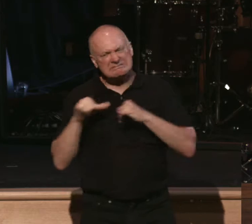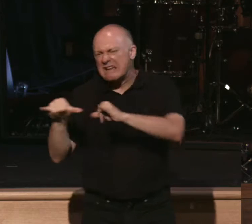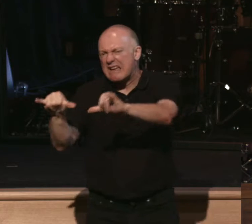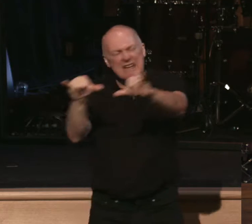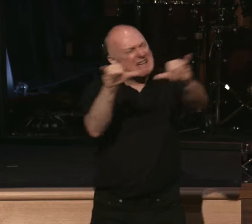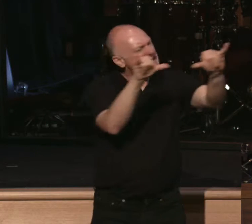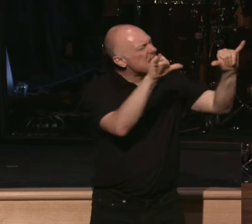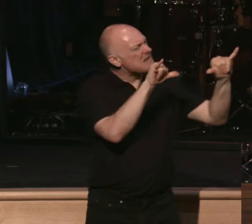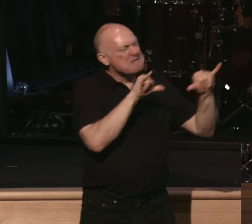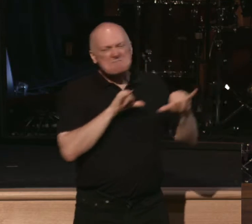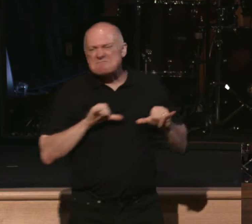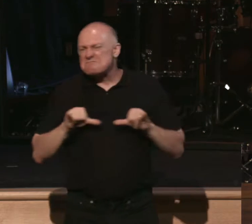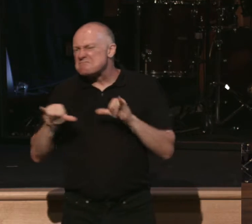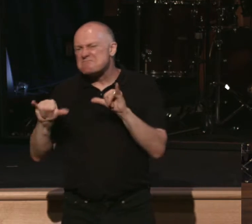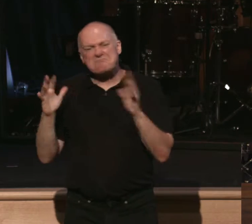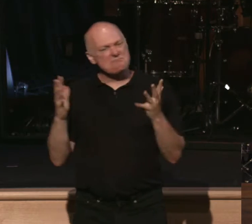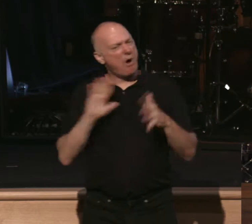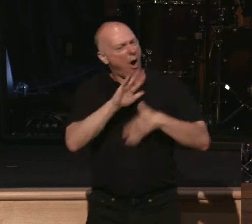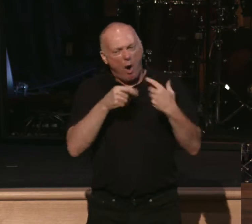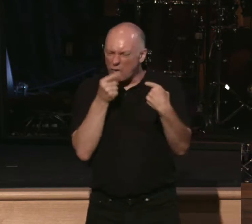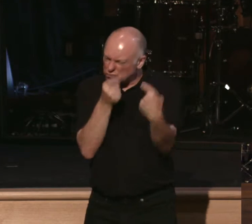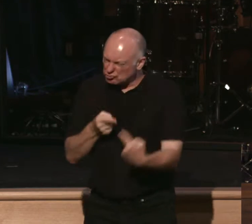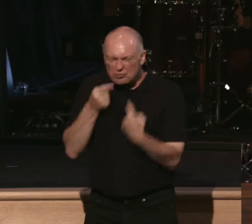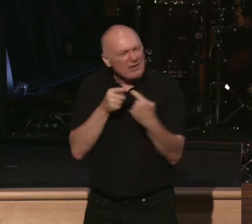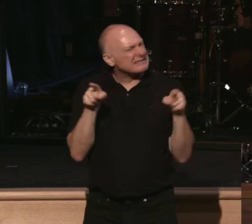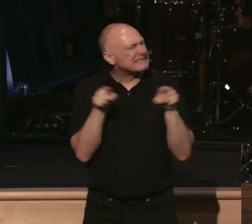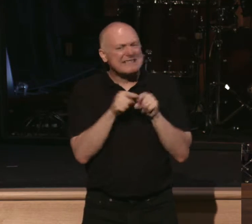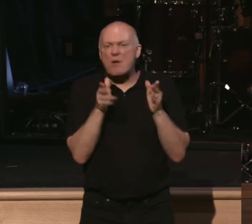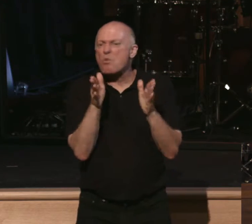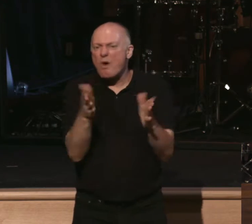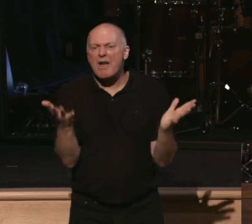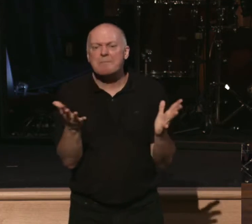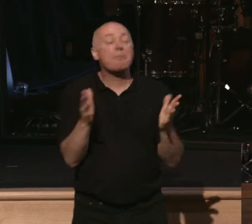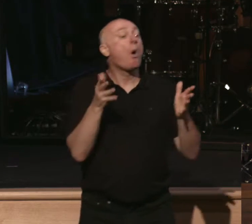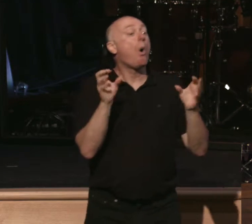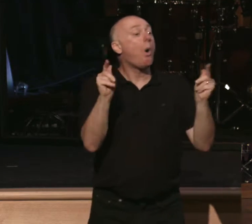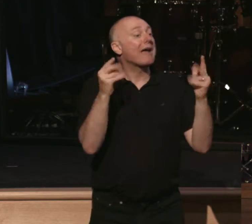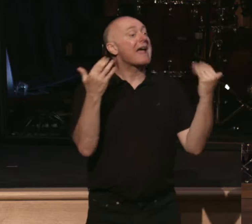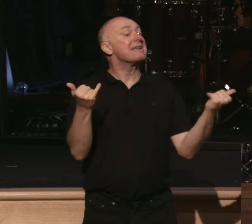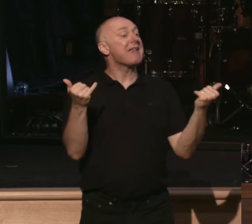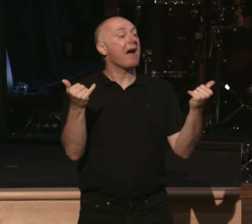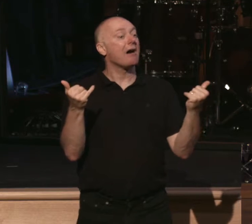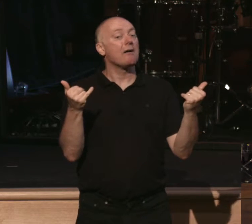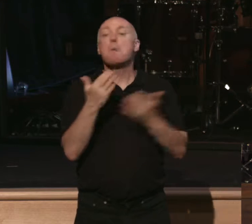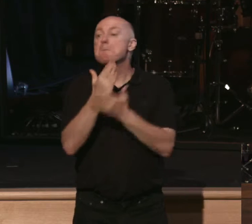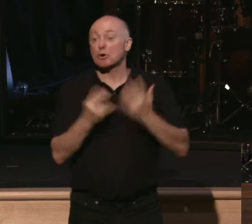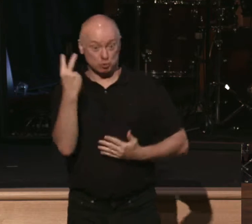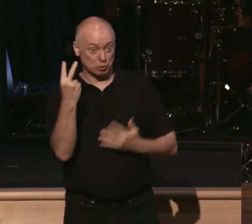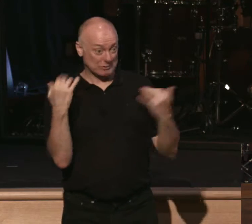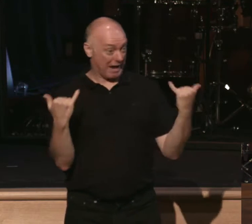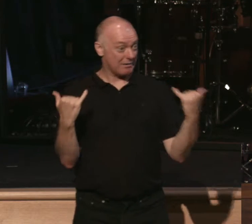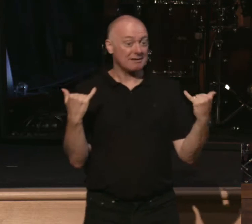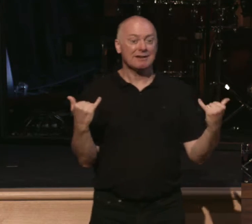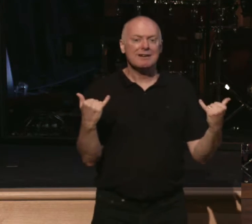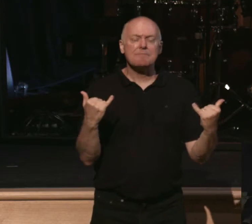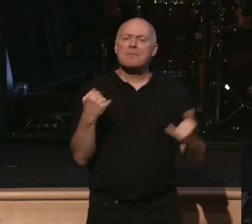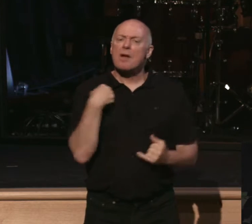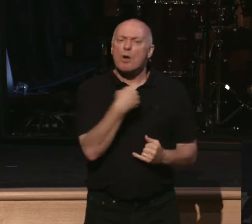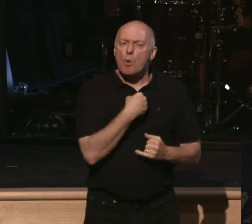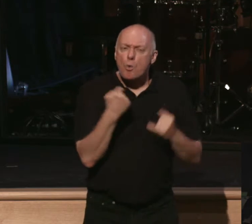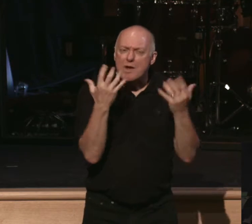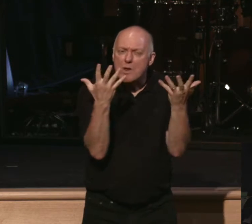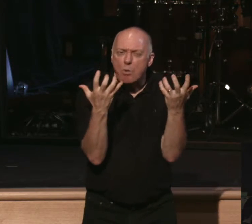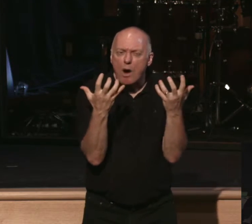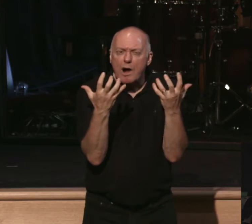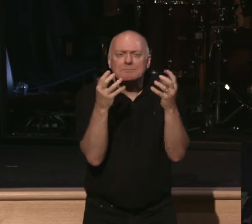we all struggle in the same way. So let's move on to session 2, part 2, where we are going to get